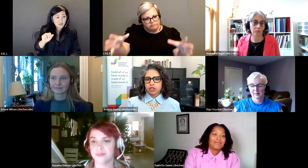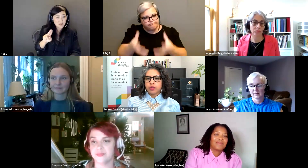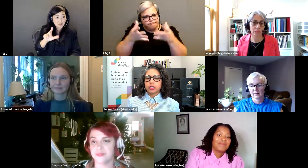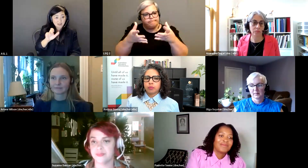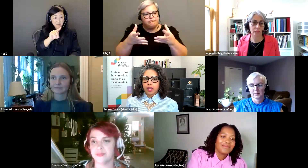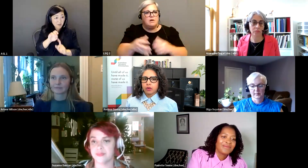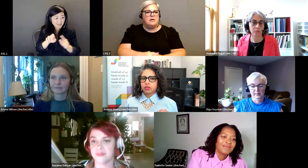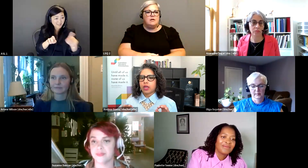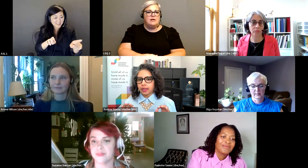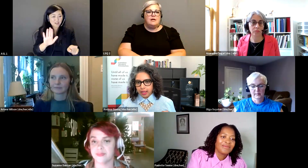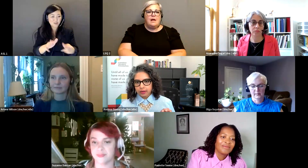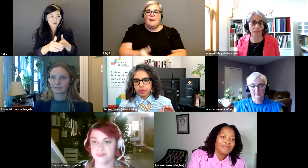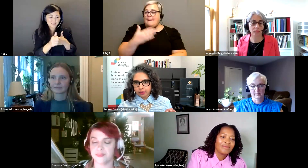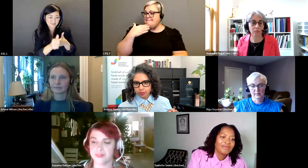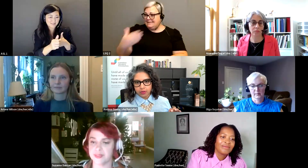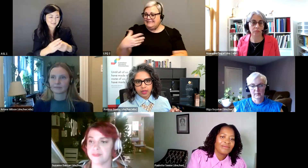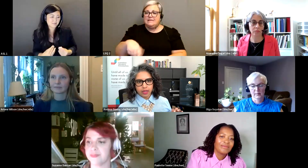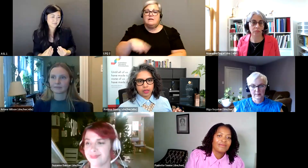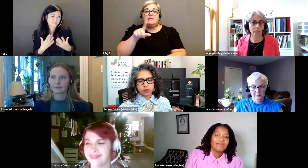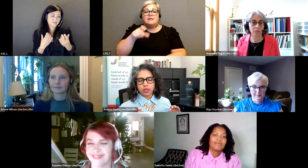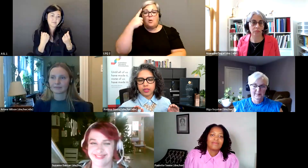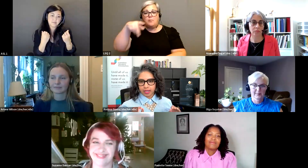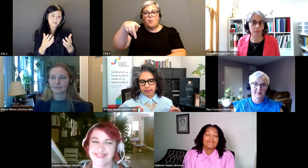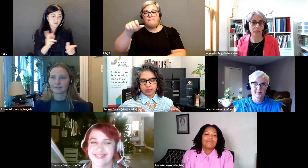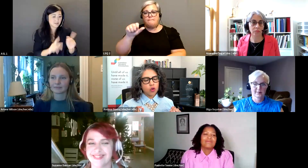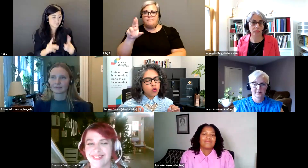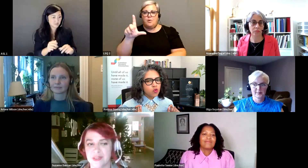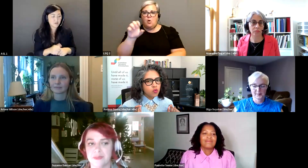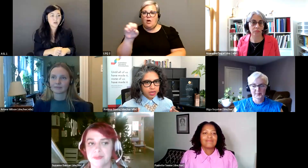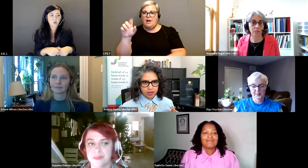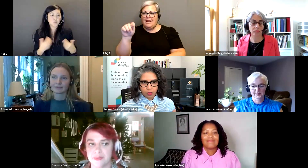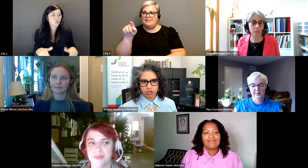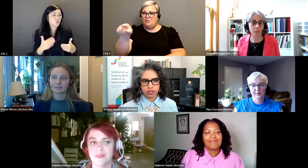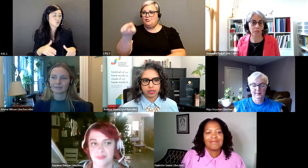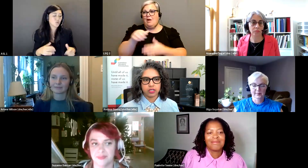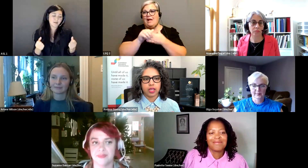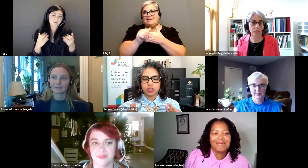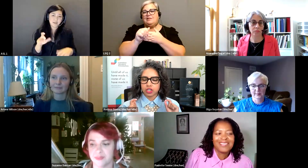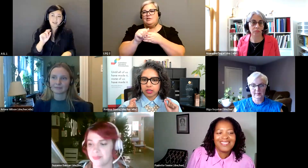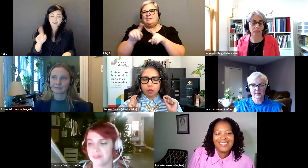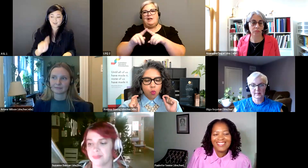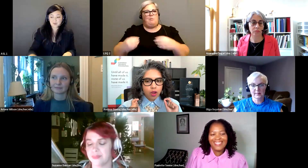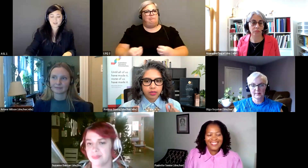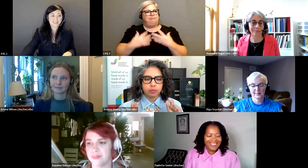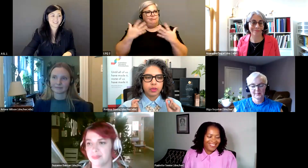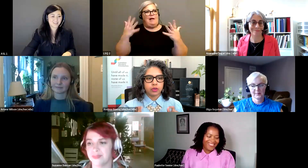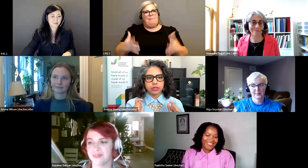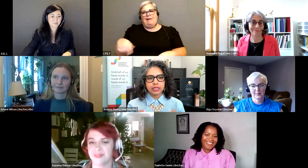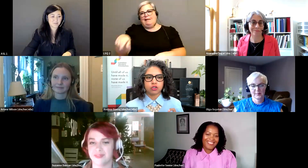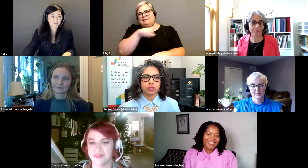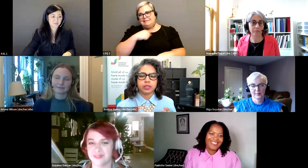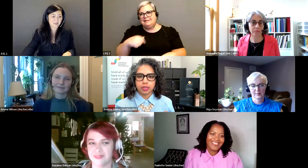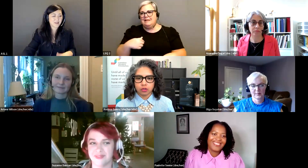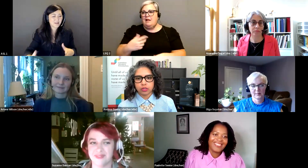Your leadership inspires a lot of people, and we get so many questions that just they want to build